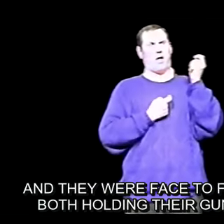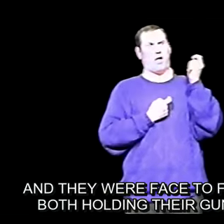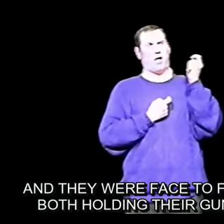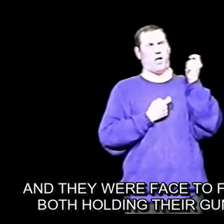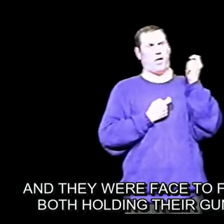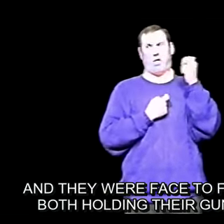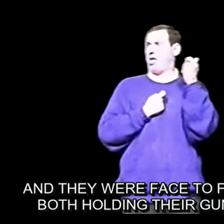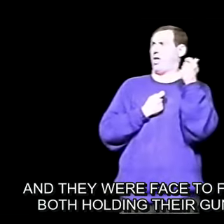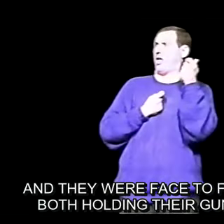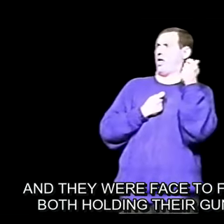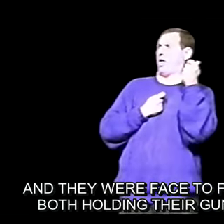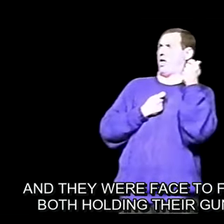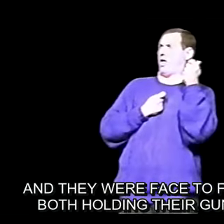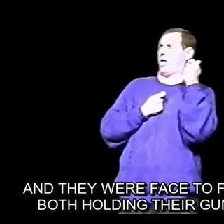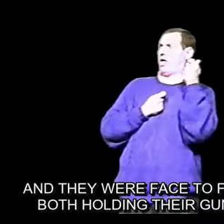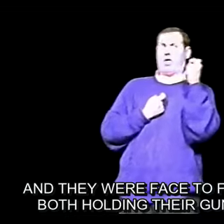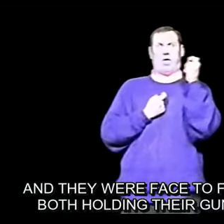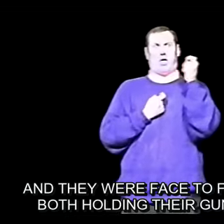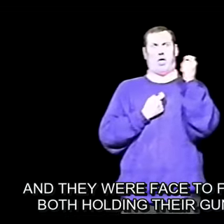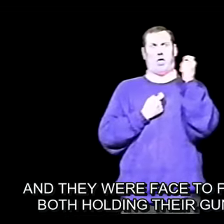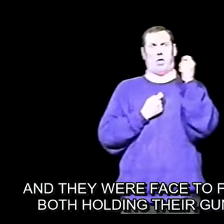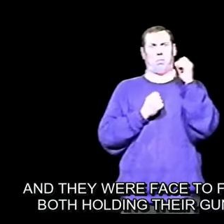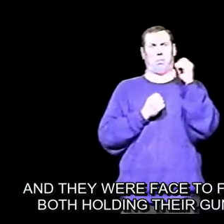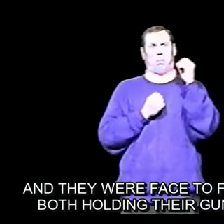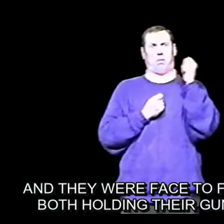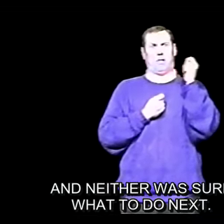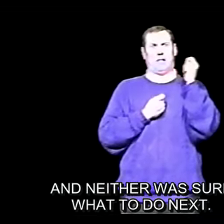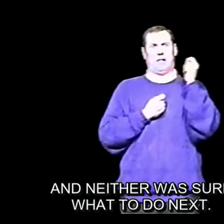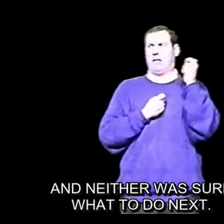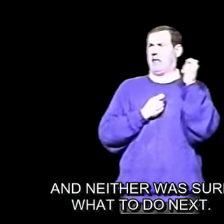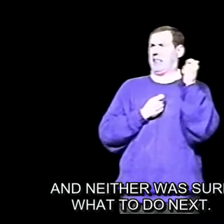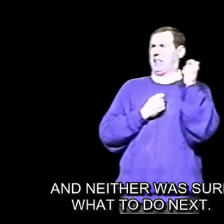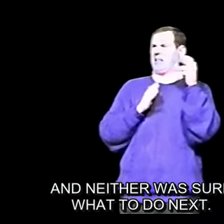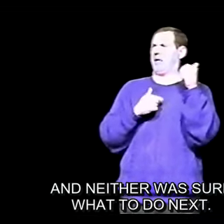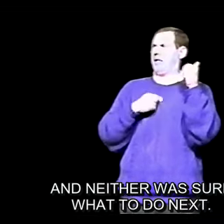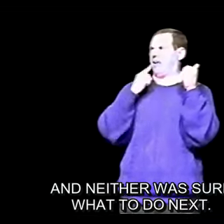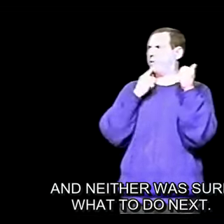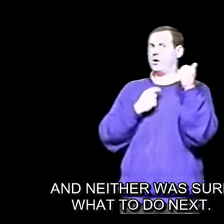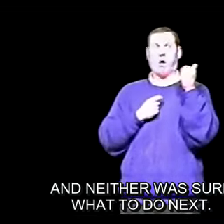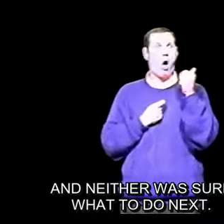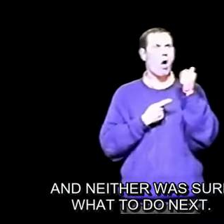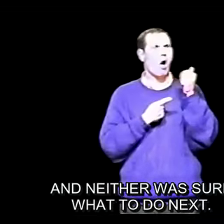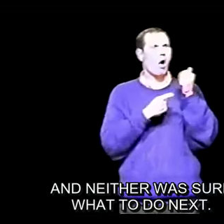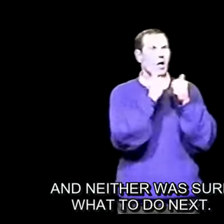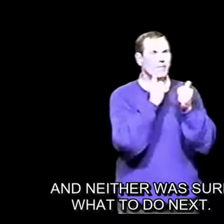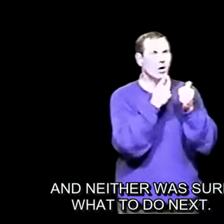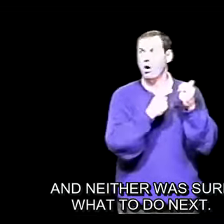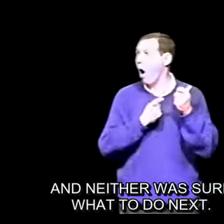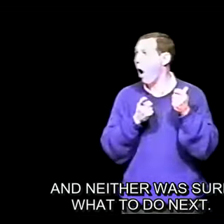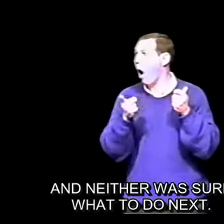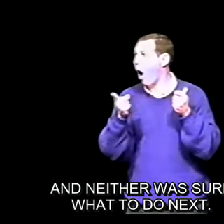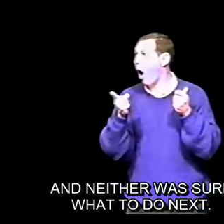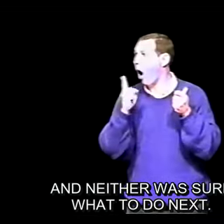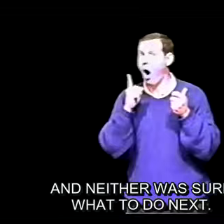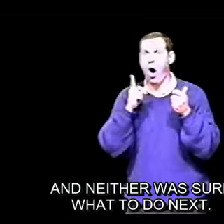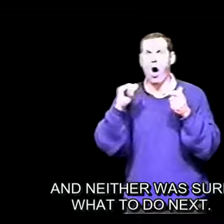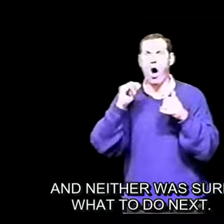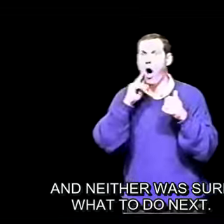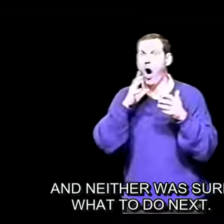guns. And neither was sure what to do next until one realized the other